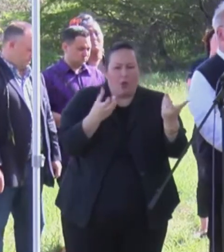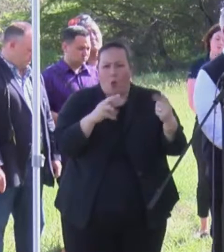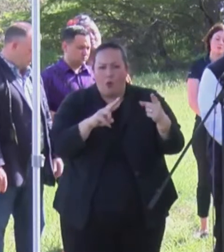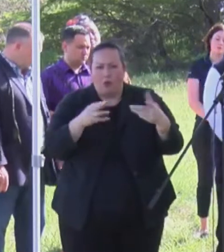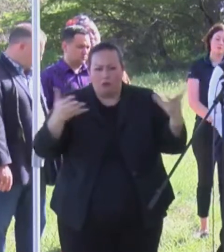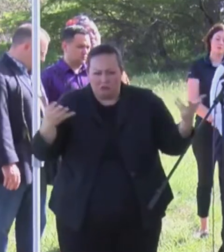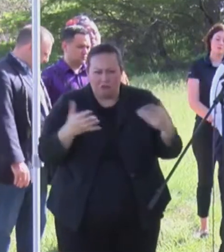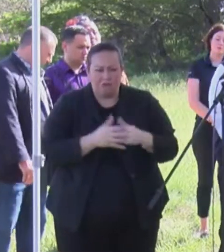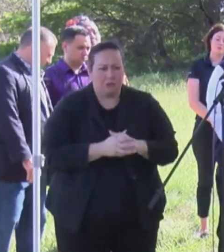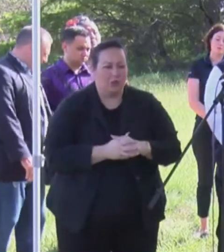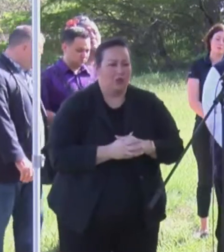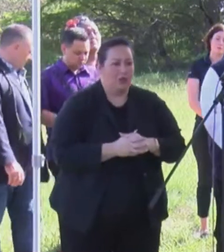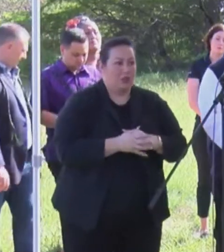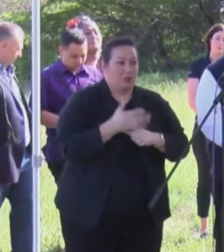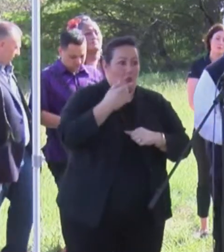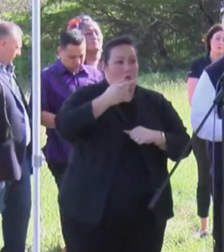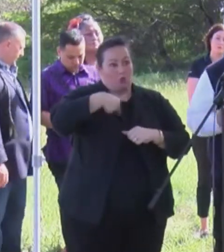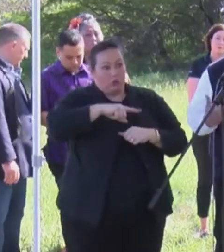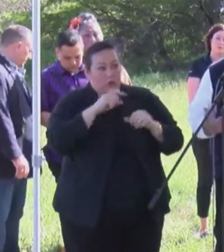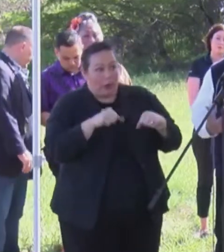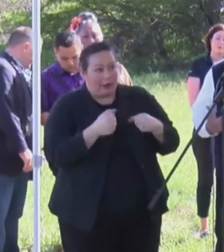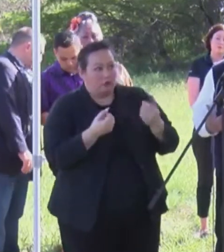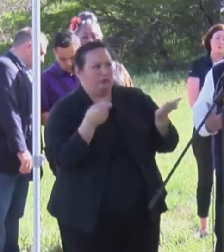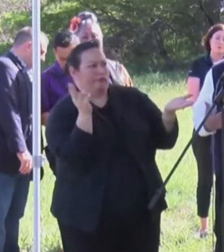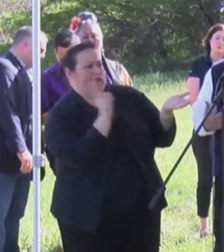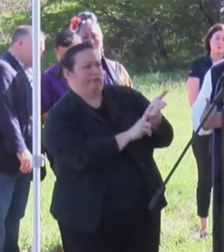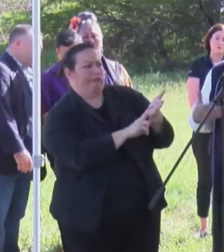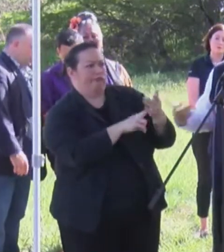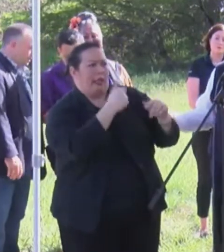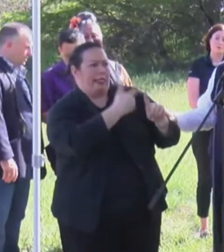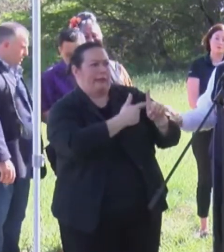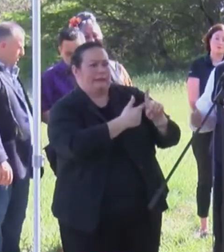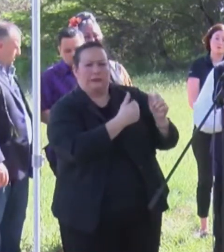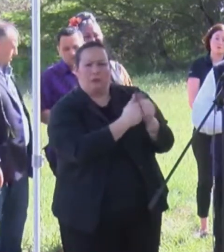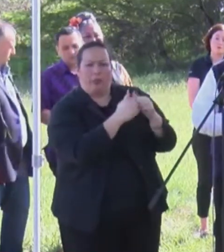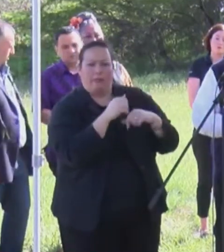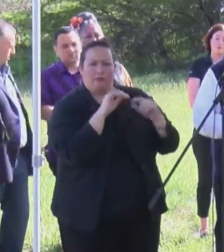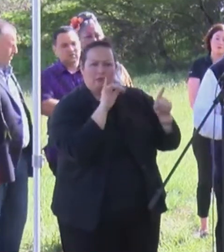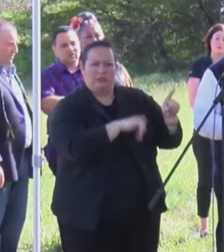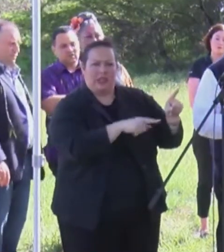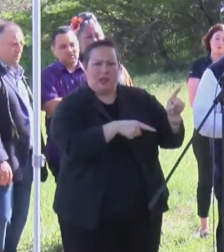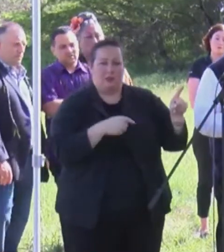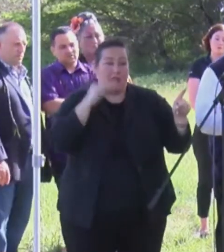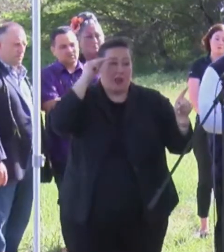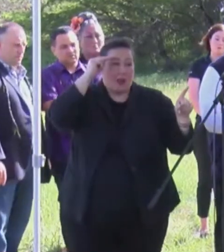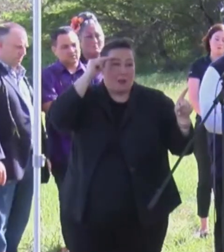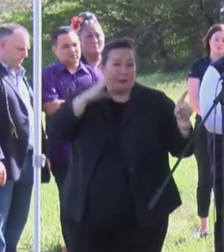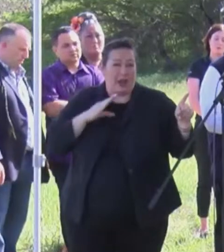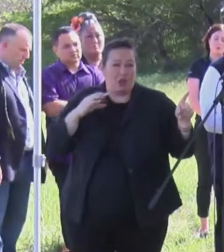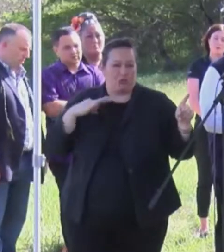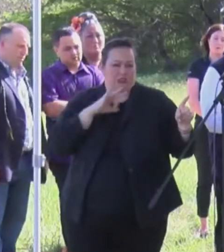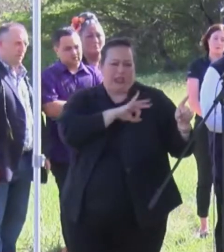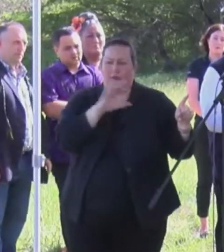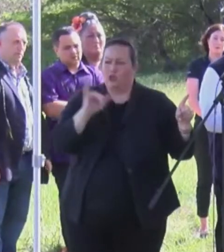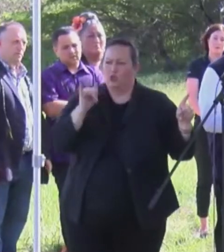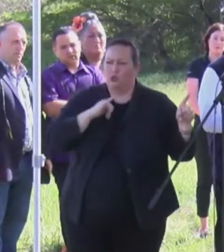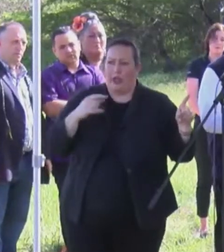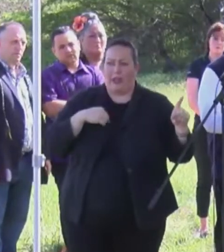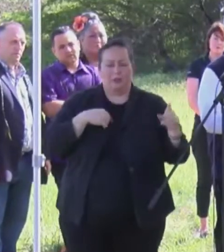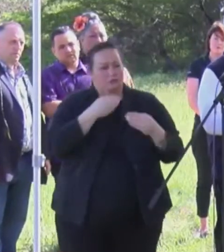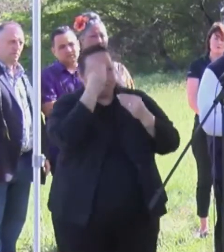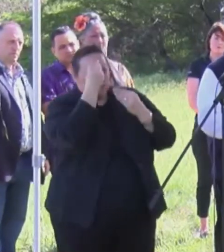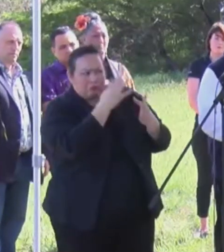and try to sign a lease with. The mayor's staff has also turned us on to a lot